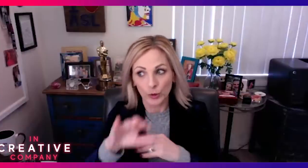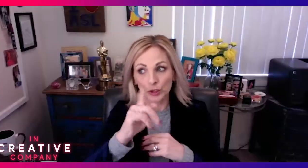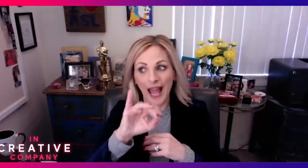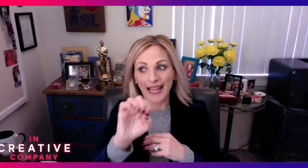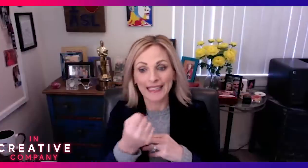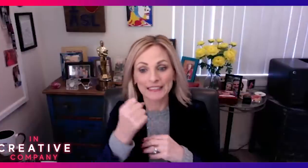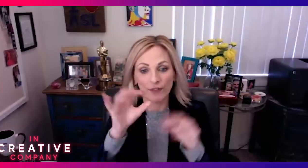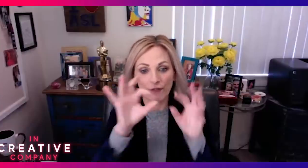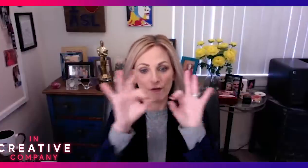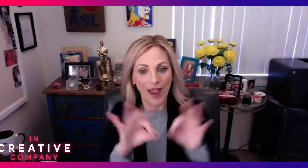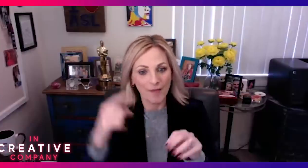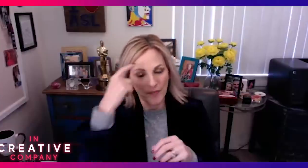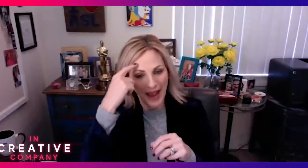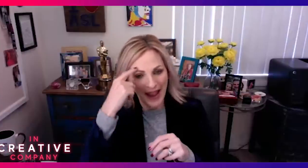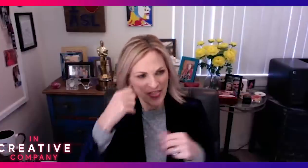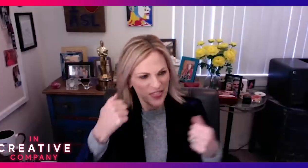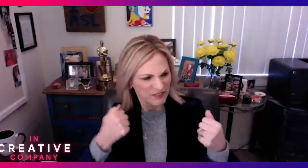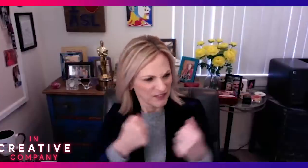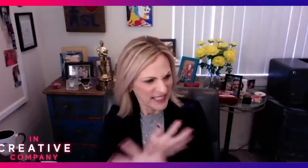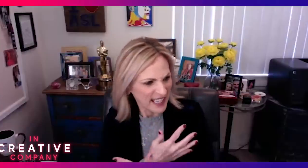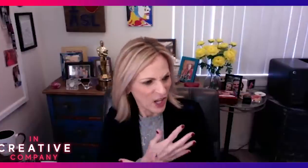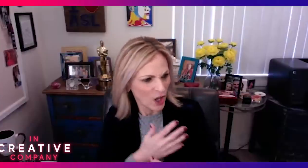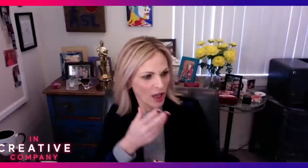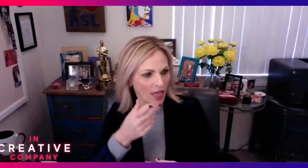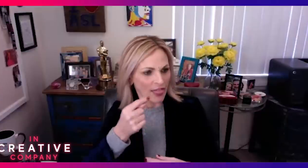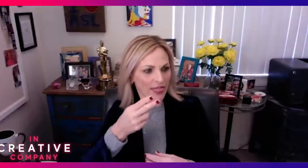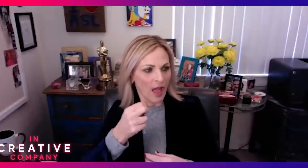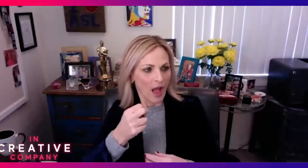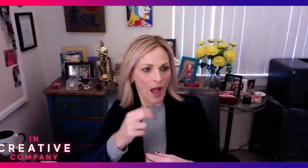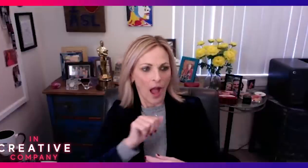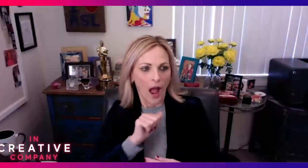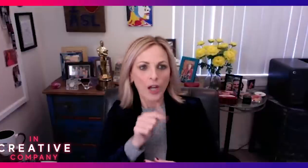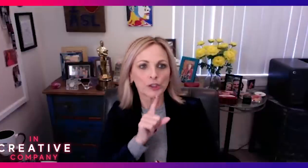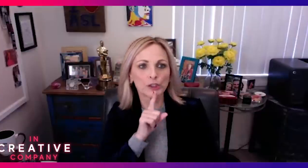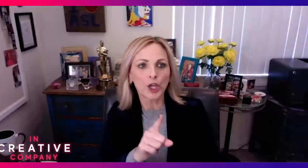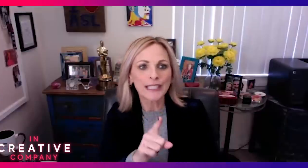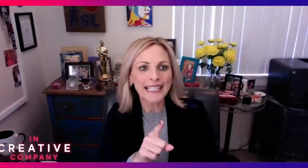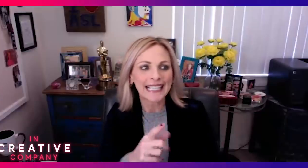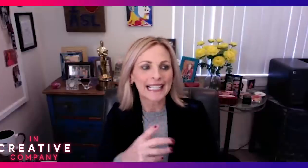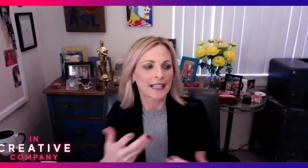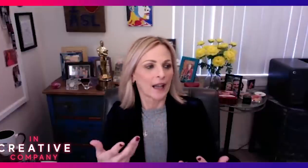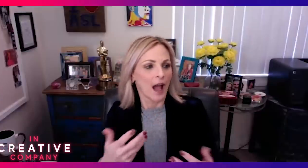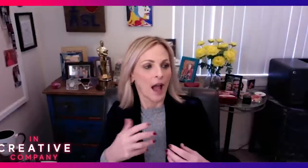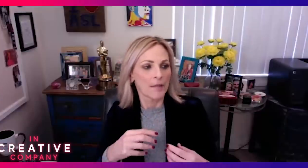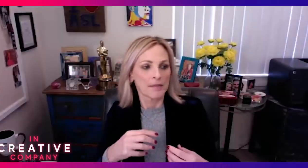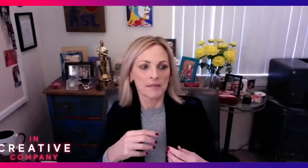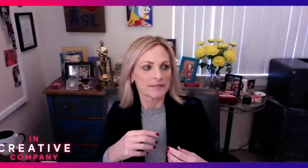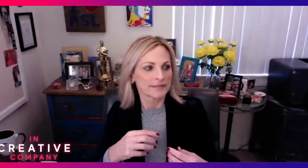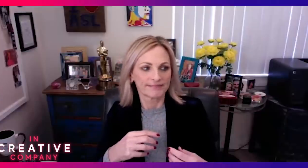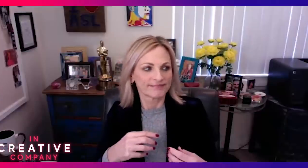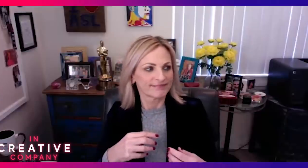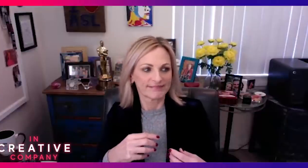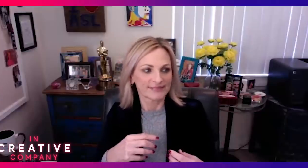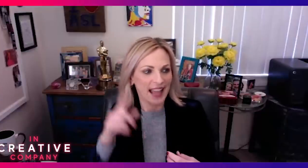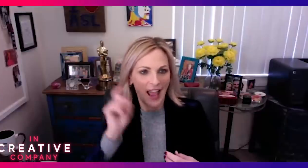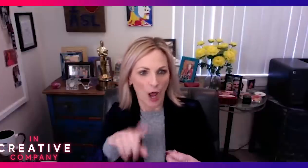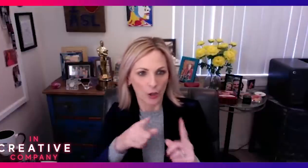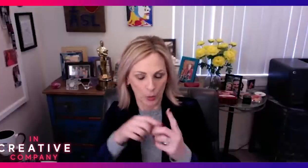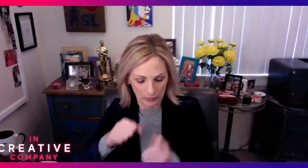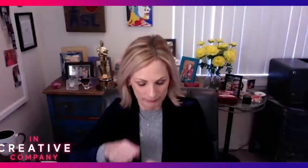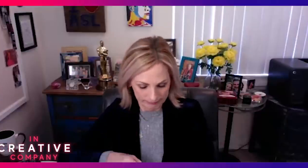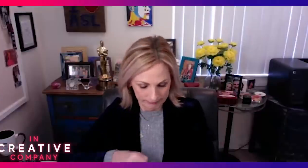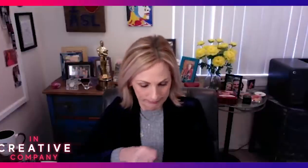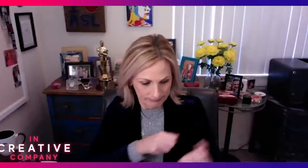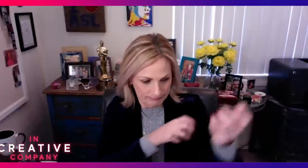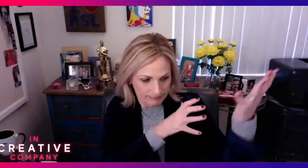to be able to get into that character, that mindset of Jackie, her fear, her her uncertainty with how to deal with